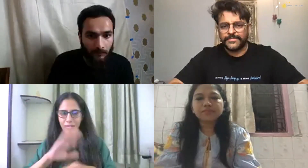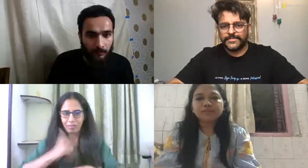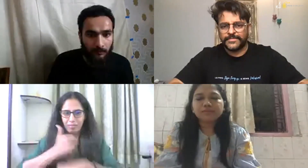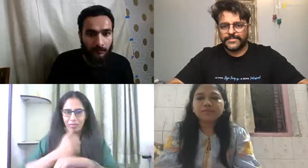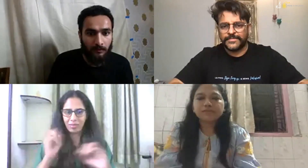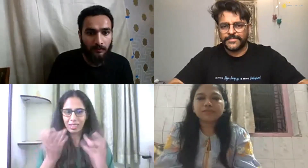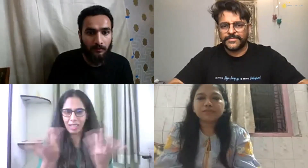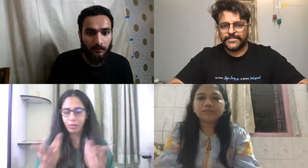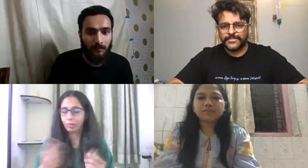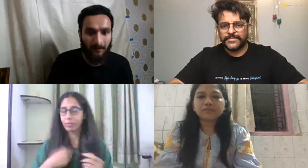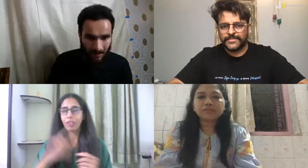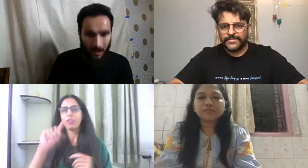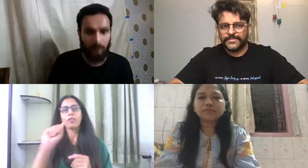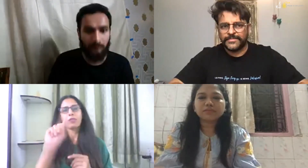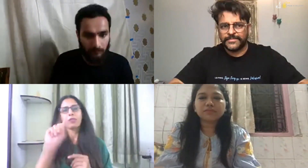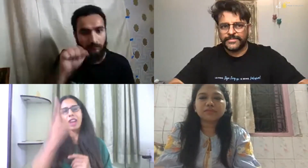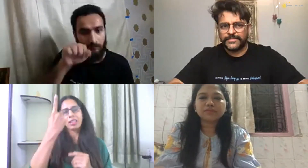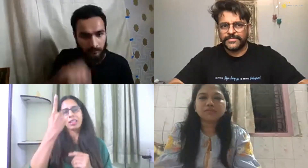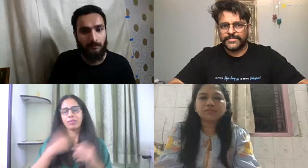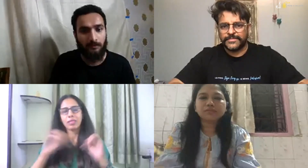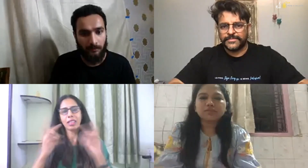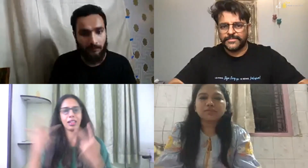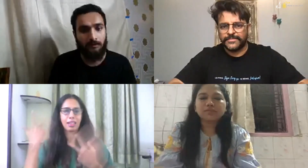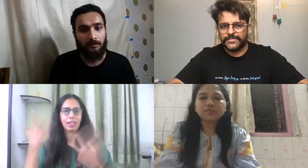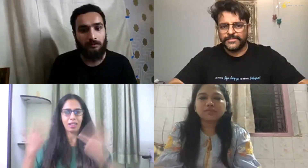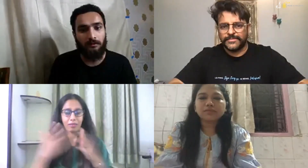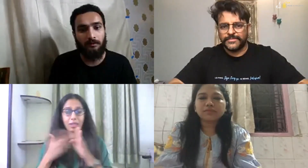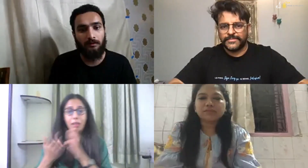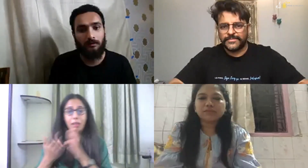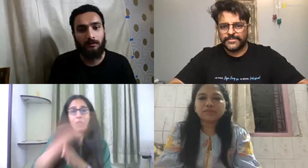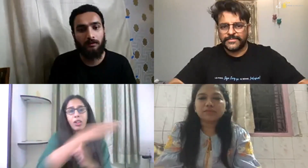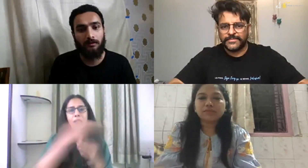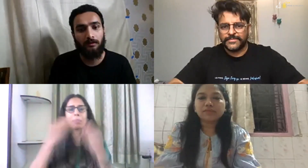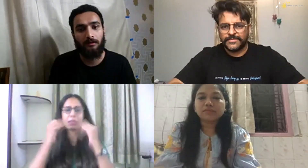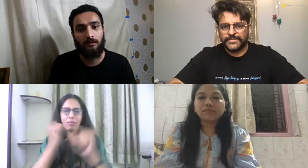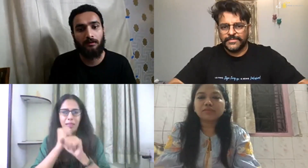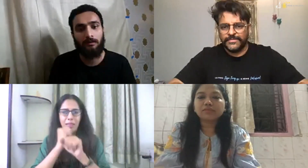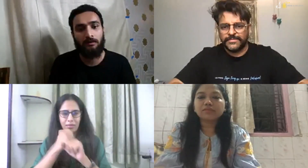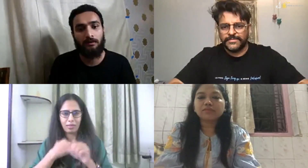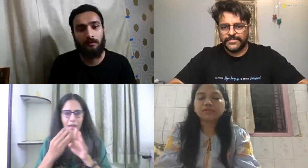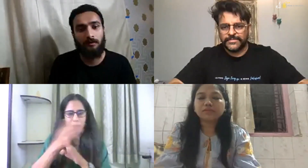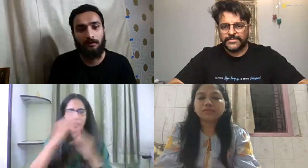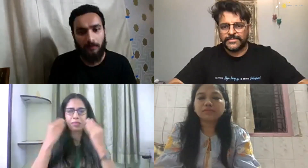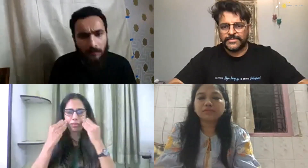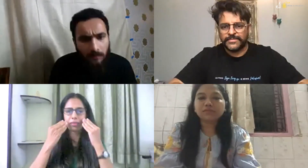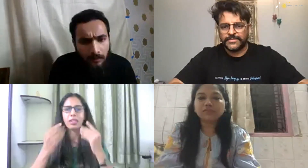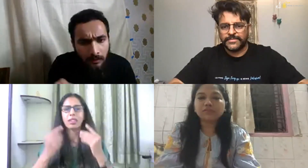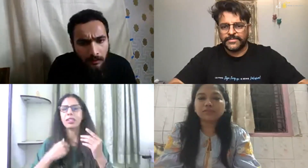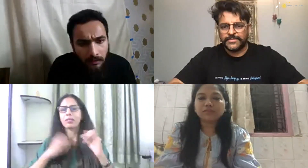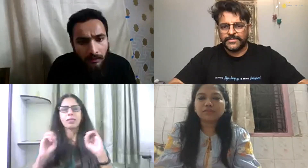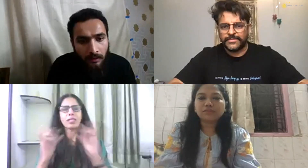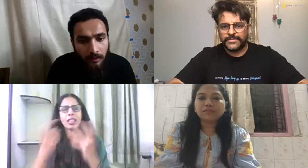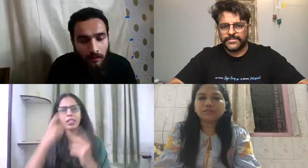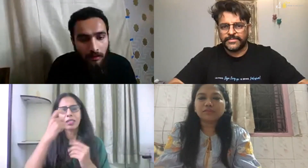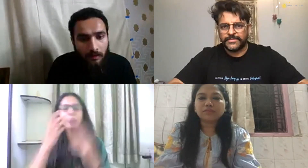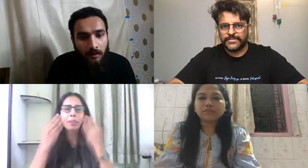Bhav. Okay, so as you asked me, how did I decided to start this business? So as